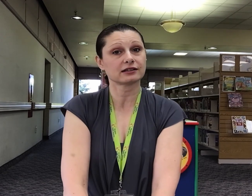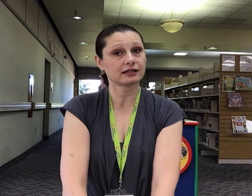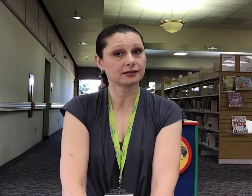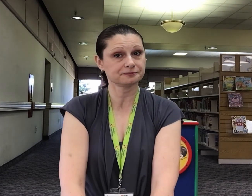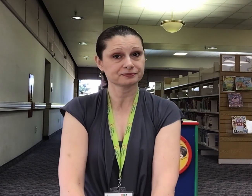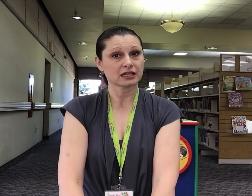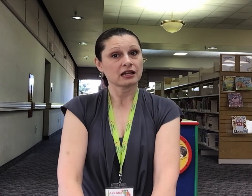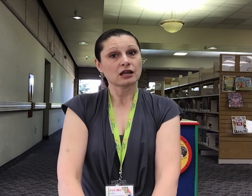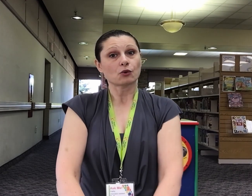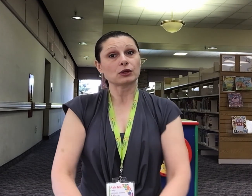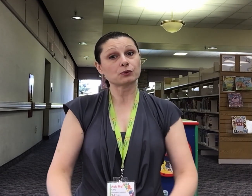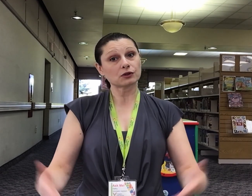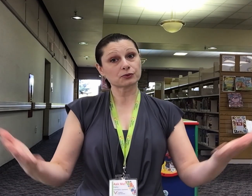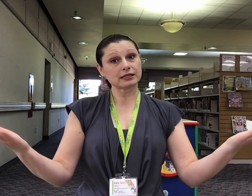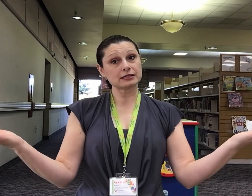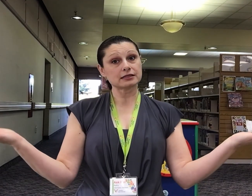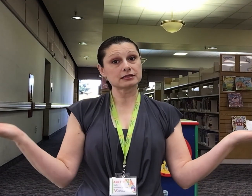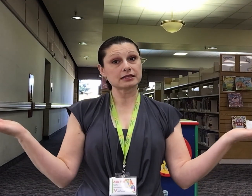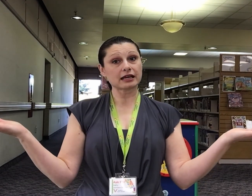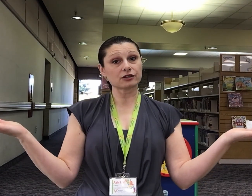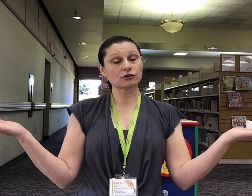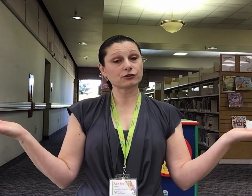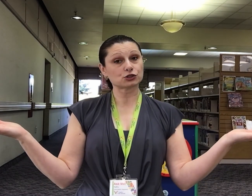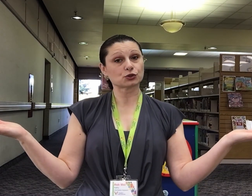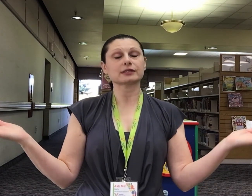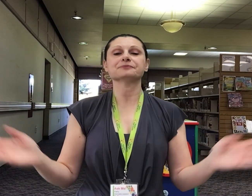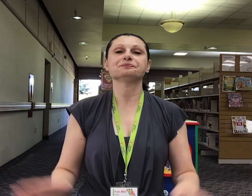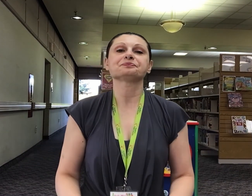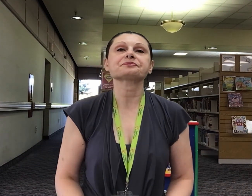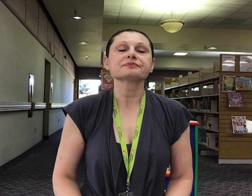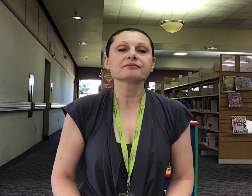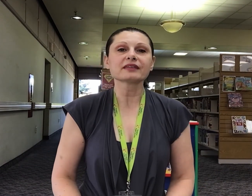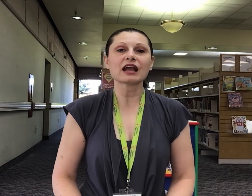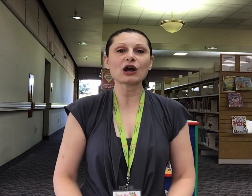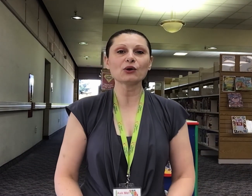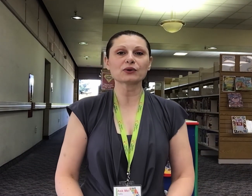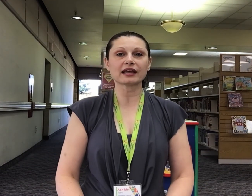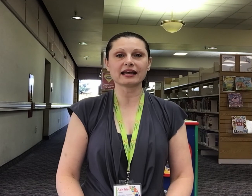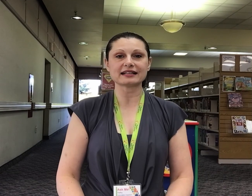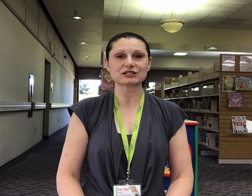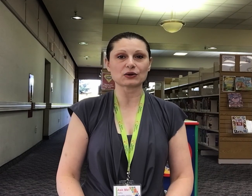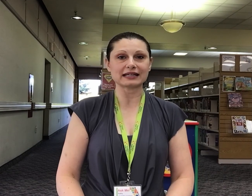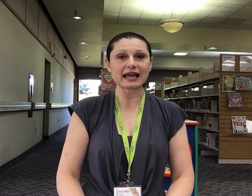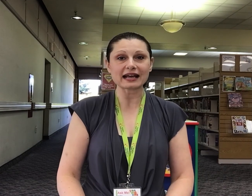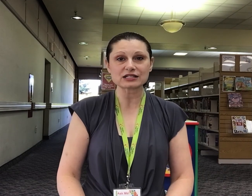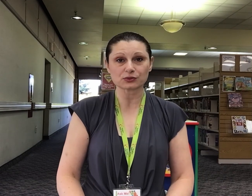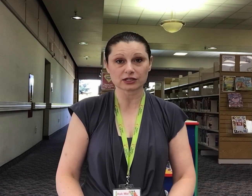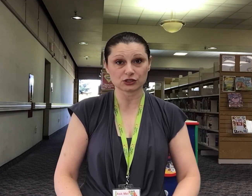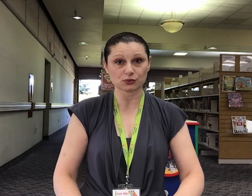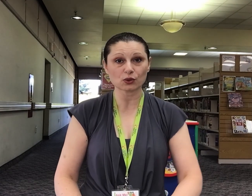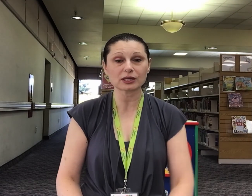then, we will read together virtually. Okay, so next we're going to do Roly